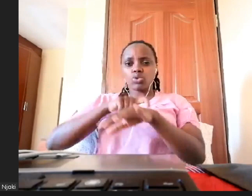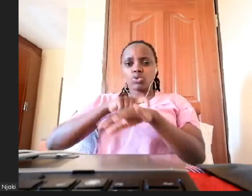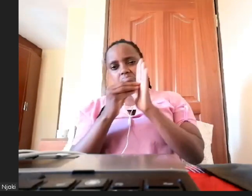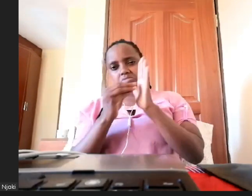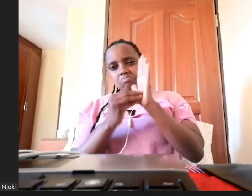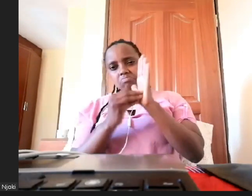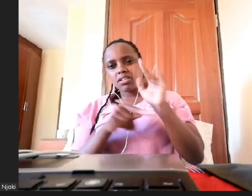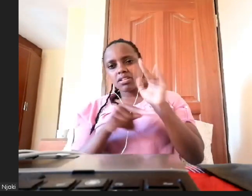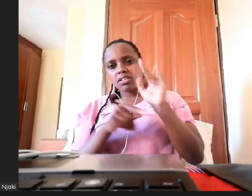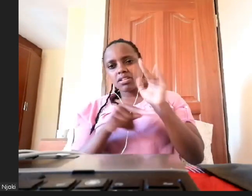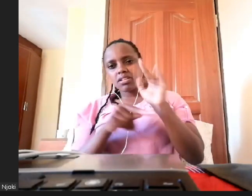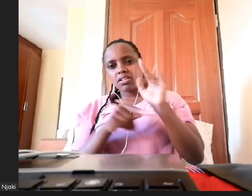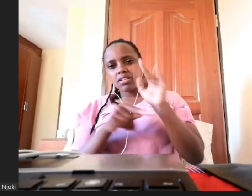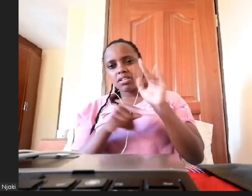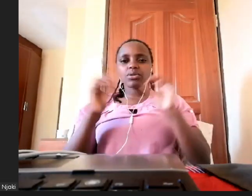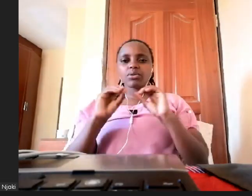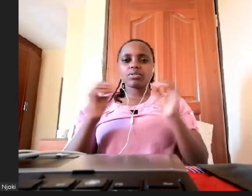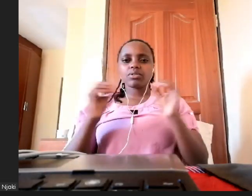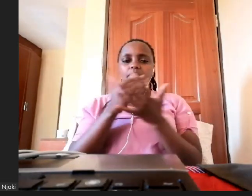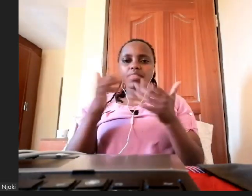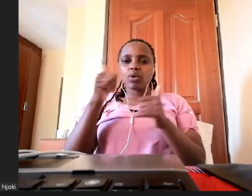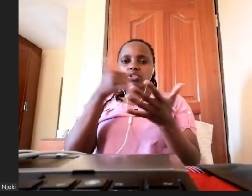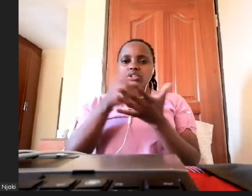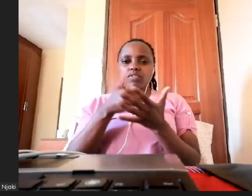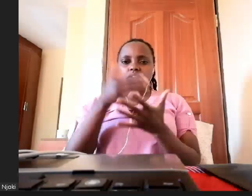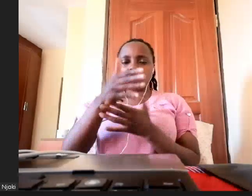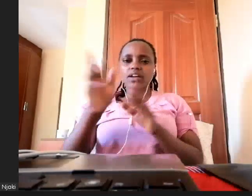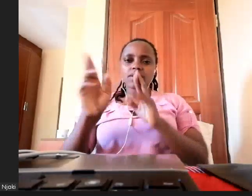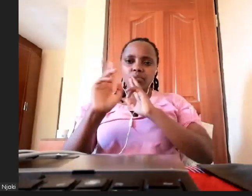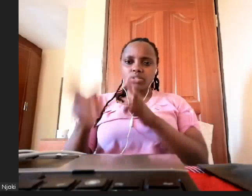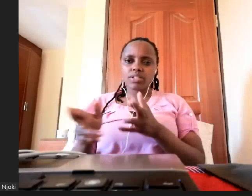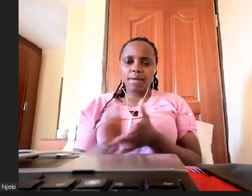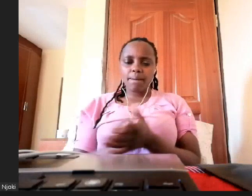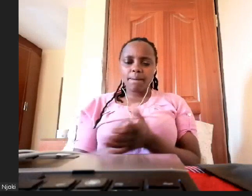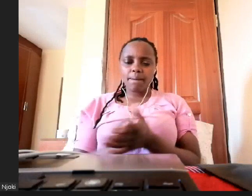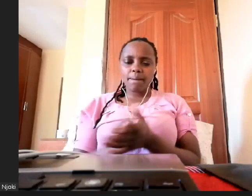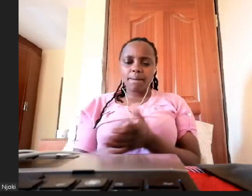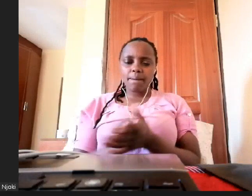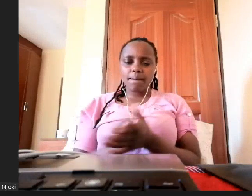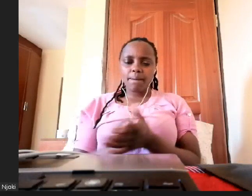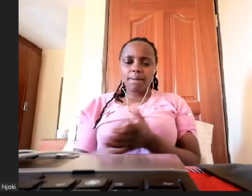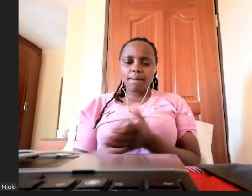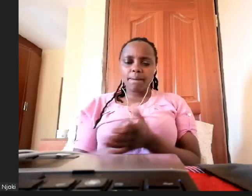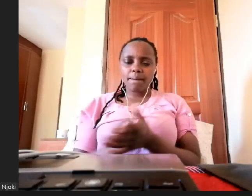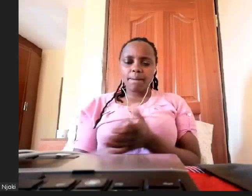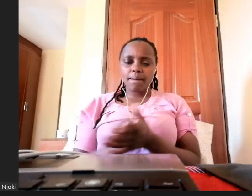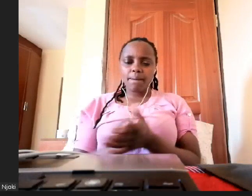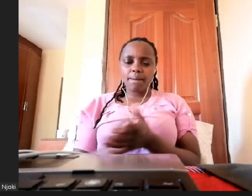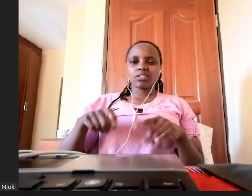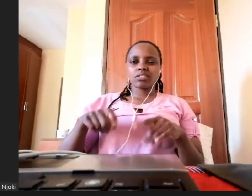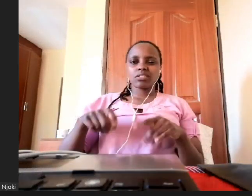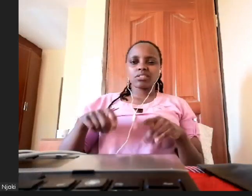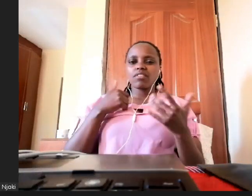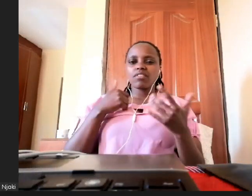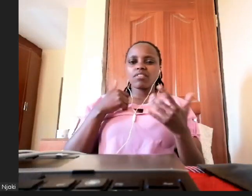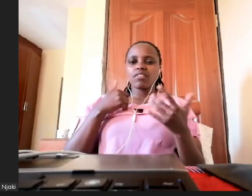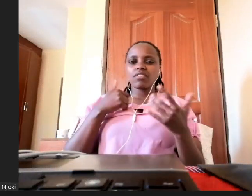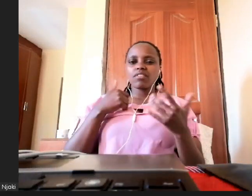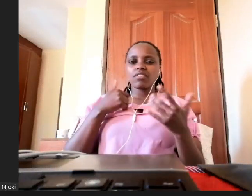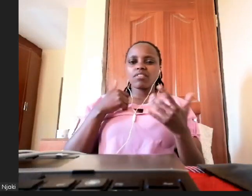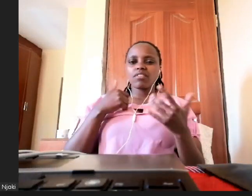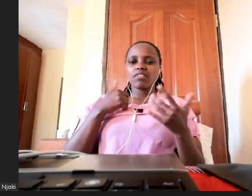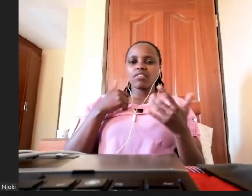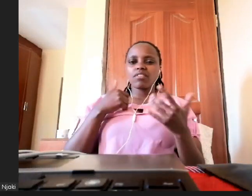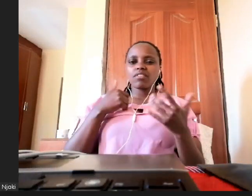Of course, they don't agree with some things that we've included in our report. We didn't necessarily have to address all the comments they had, but we